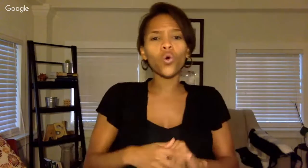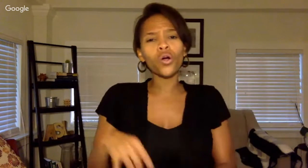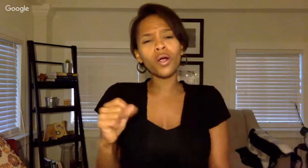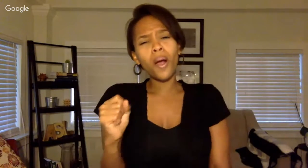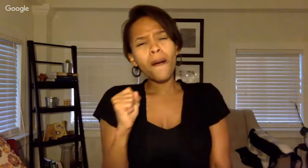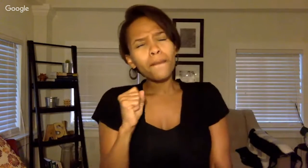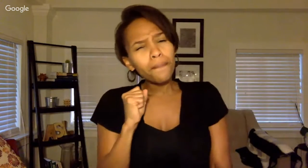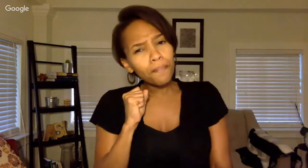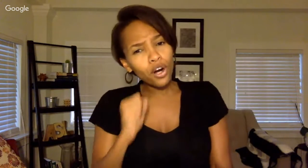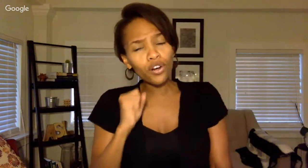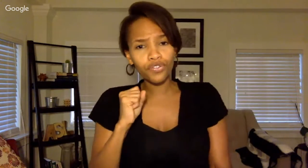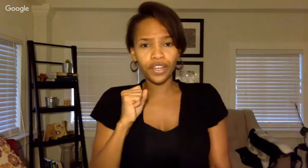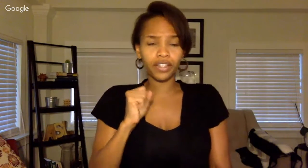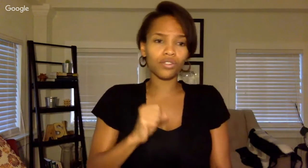or